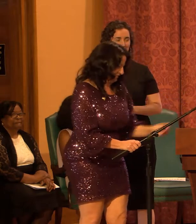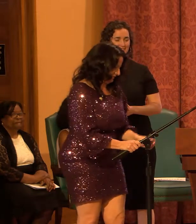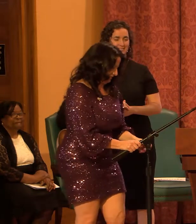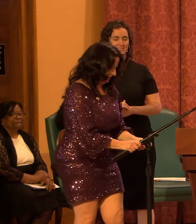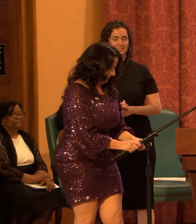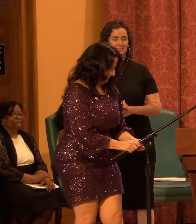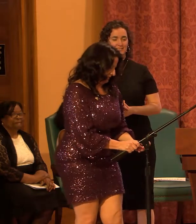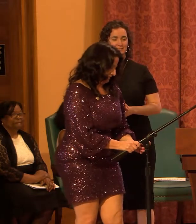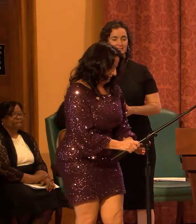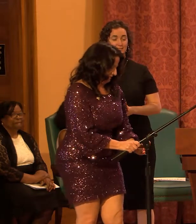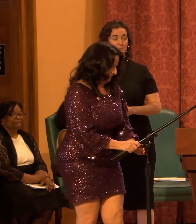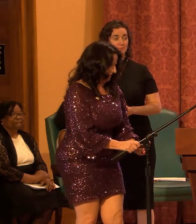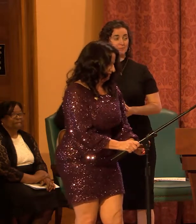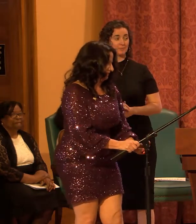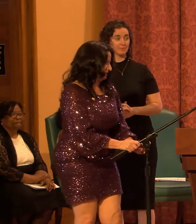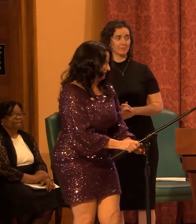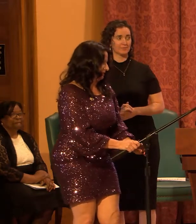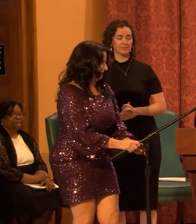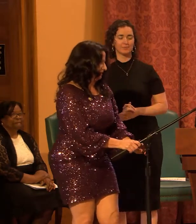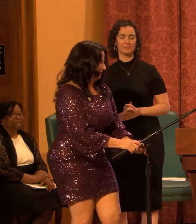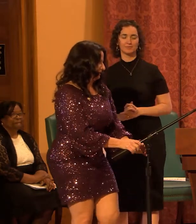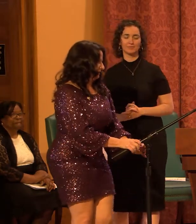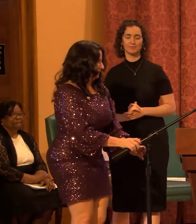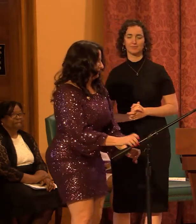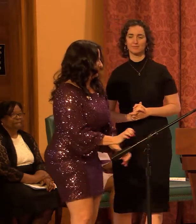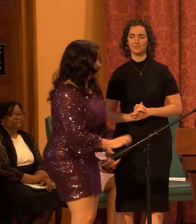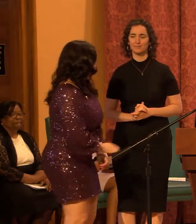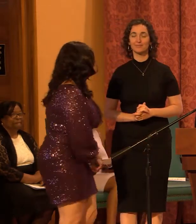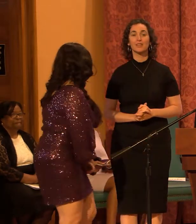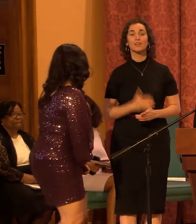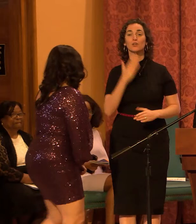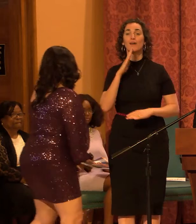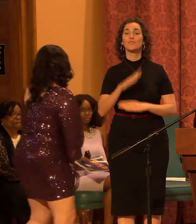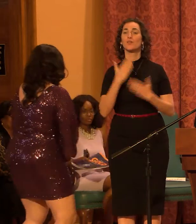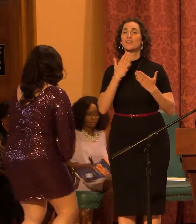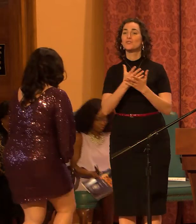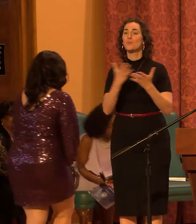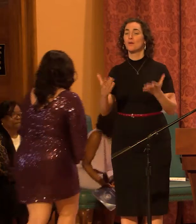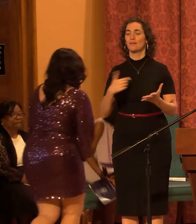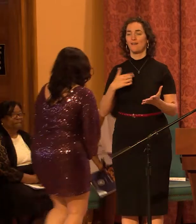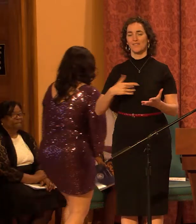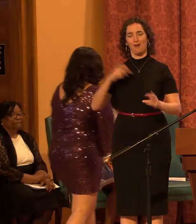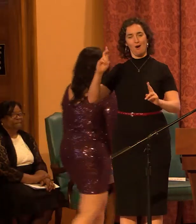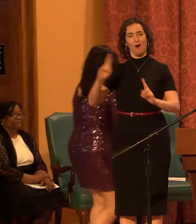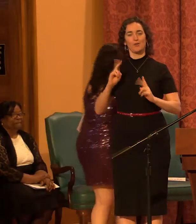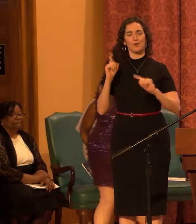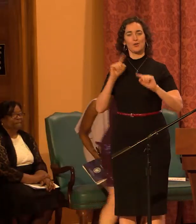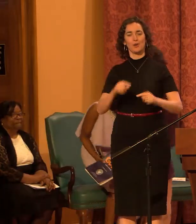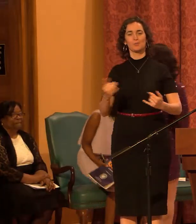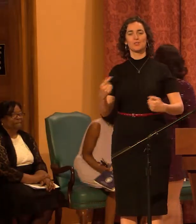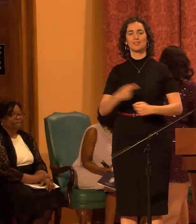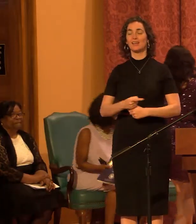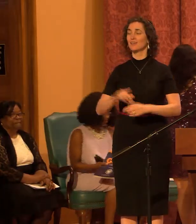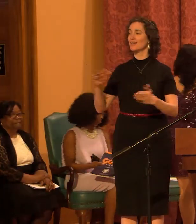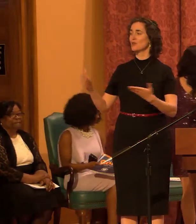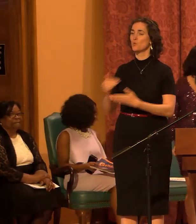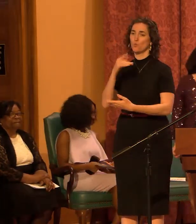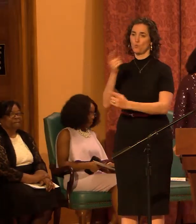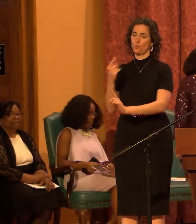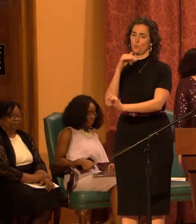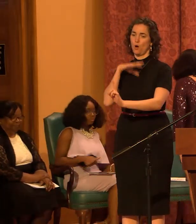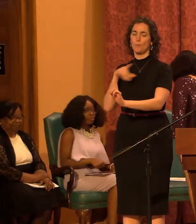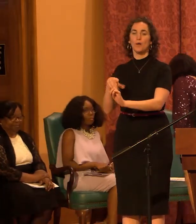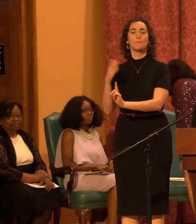Good afternoon, everyone. Thank you so much. I'm honored to be here today to introduce a woman that many of